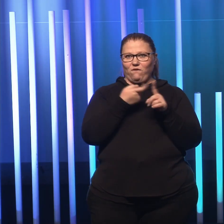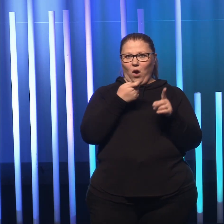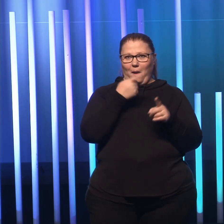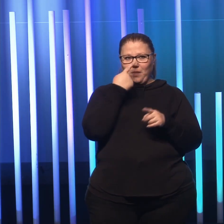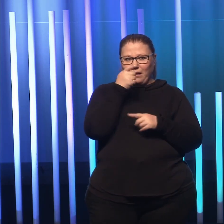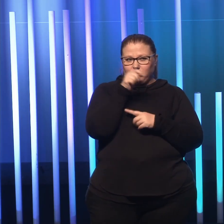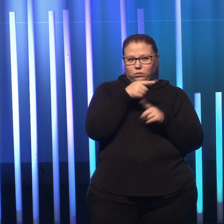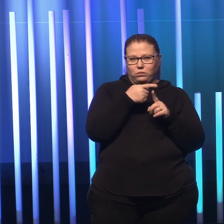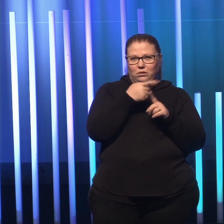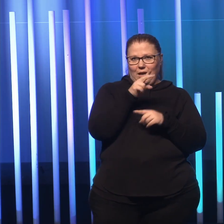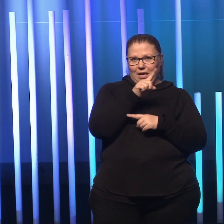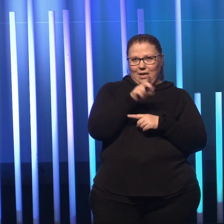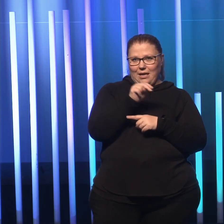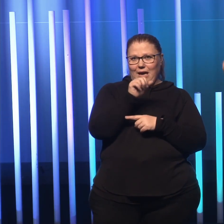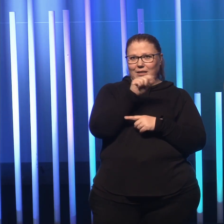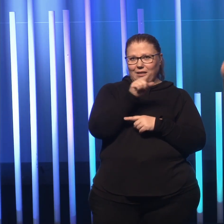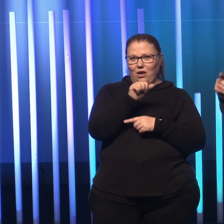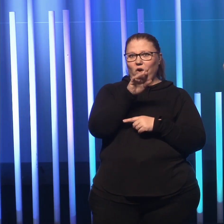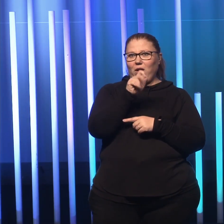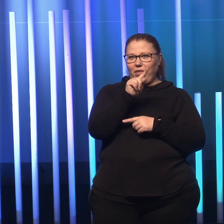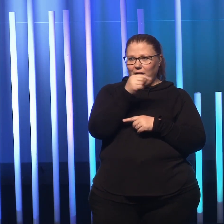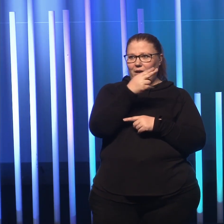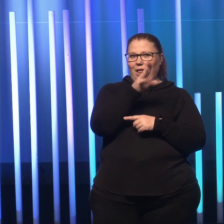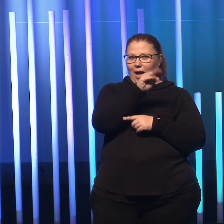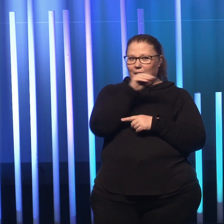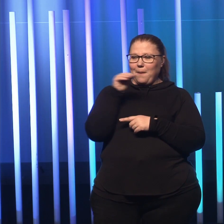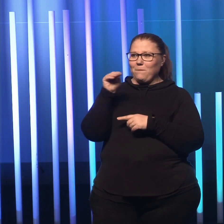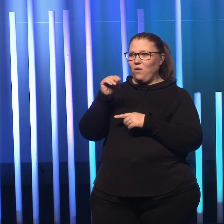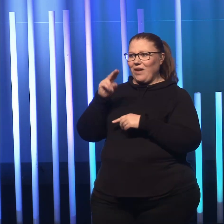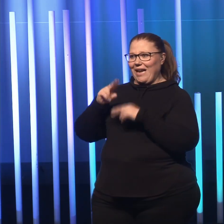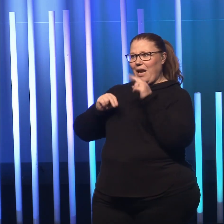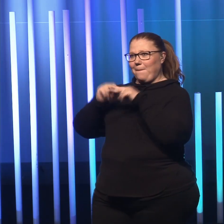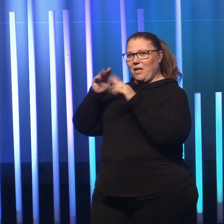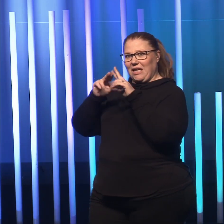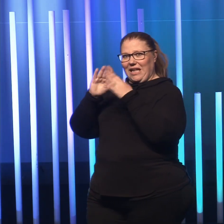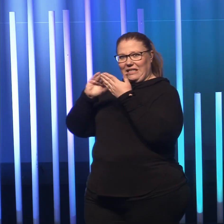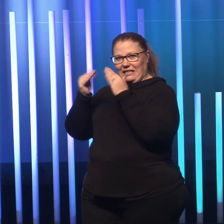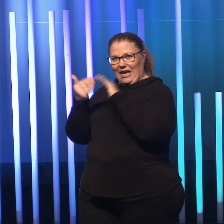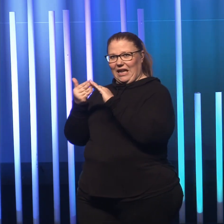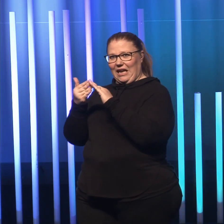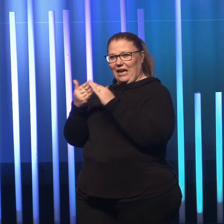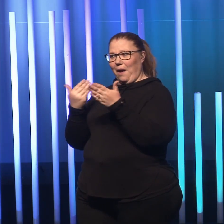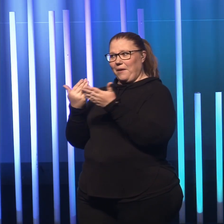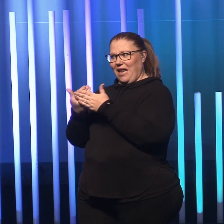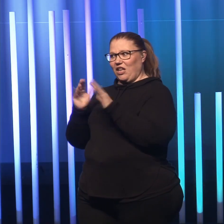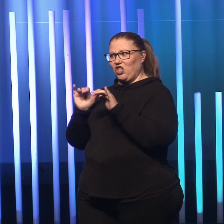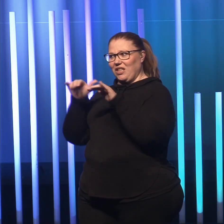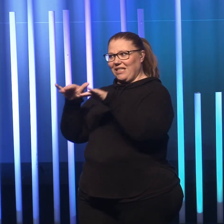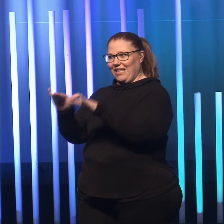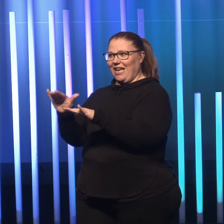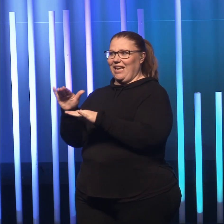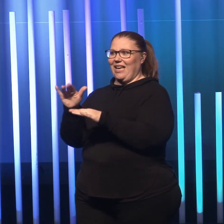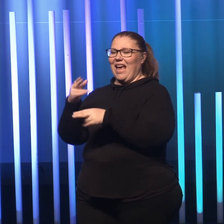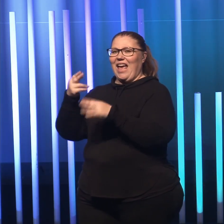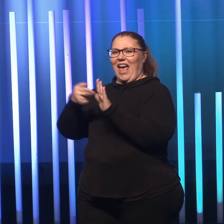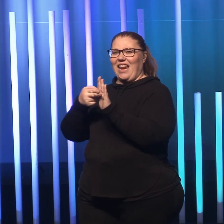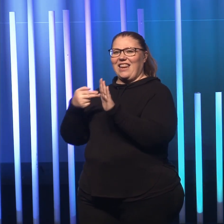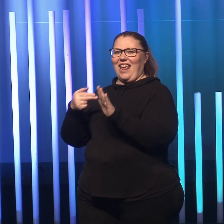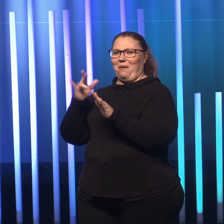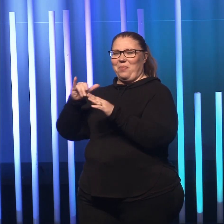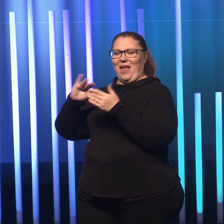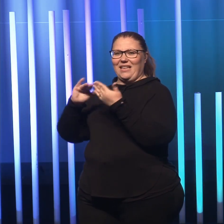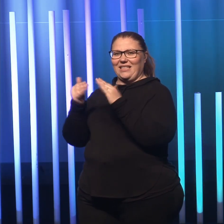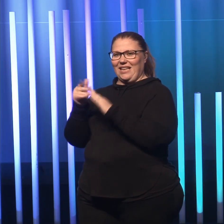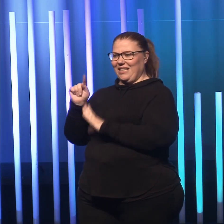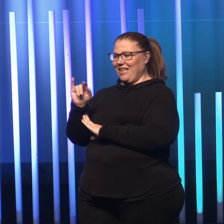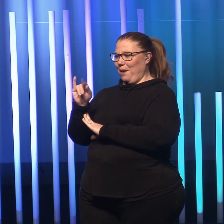Nazareth before, but he moved it and he built a city on the sea called Tiberias after the emperor Tiberius. He knew what he was doing,